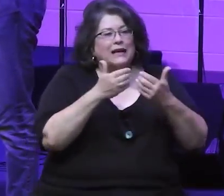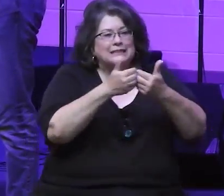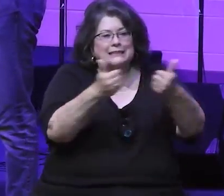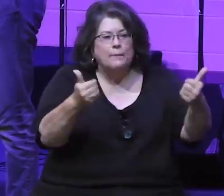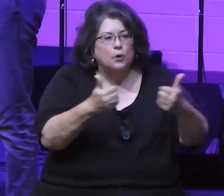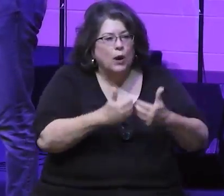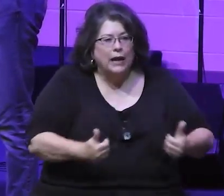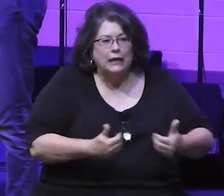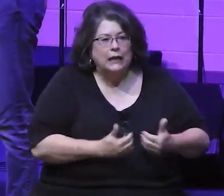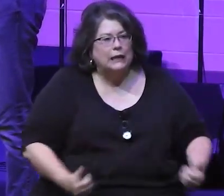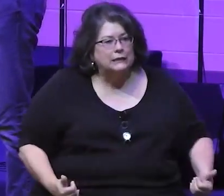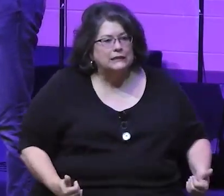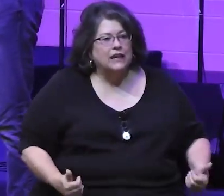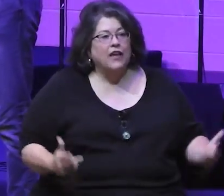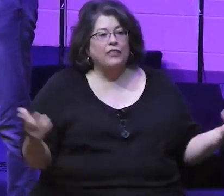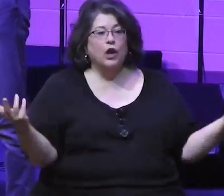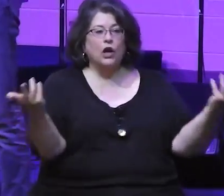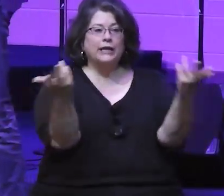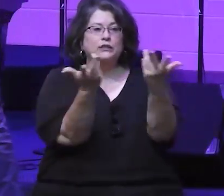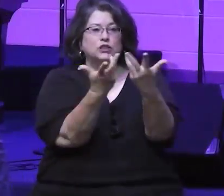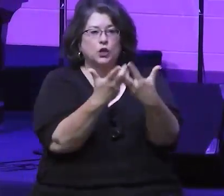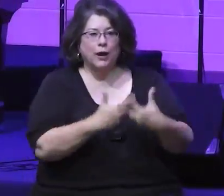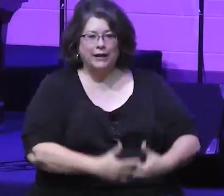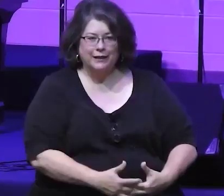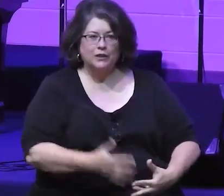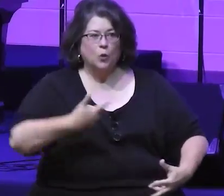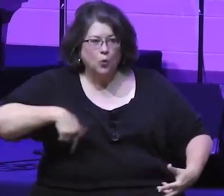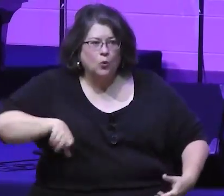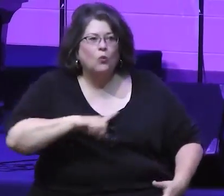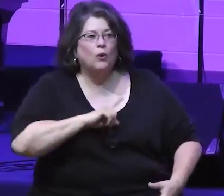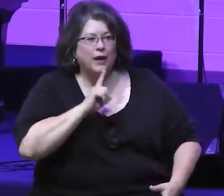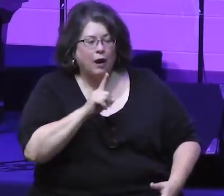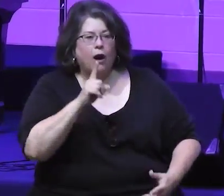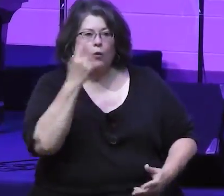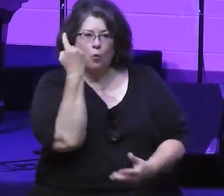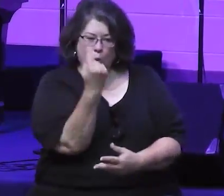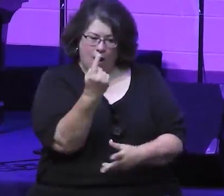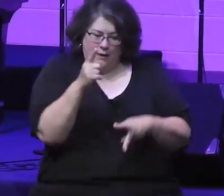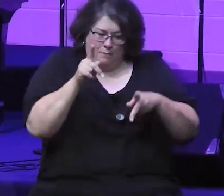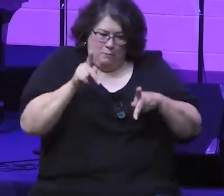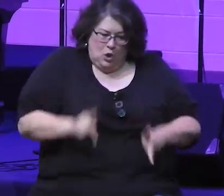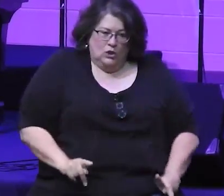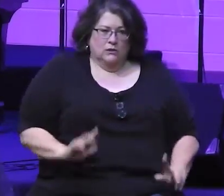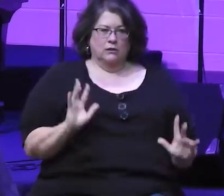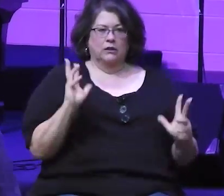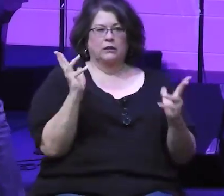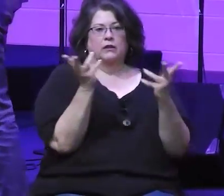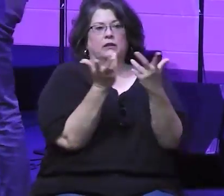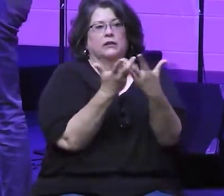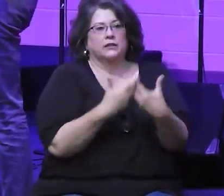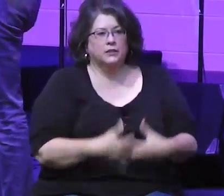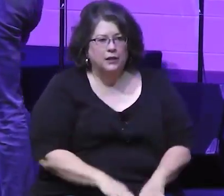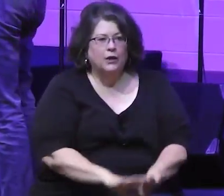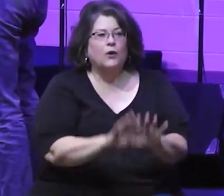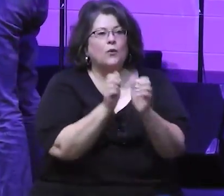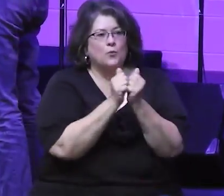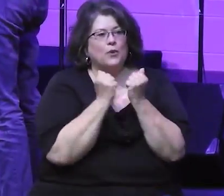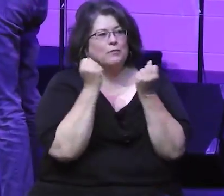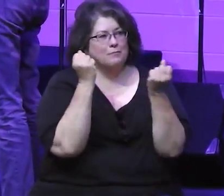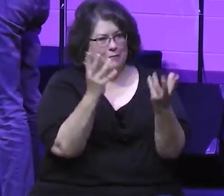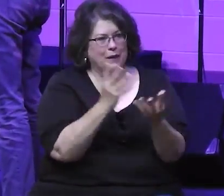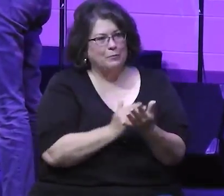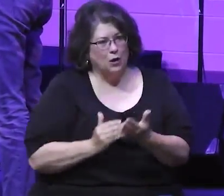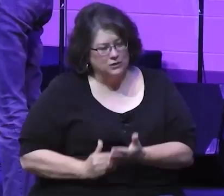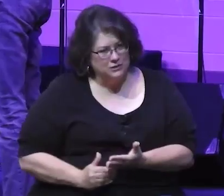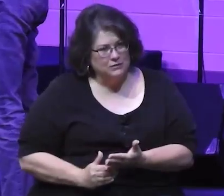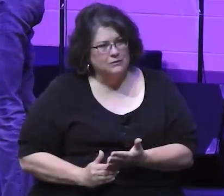another. They're integrated with each other. We are one whole person expressing each of these aspects of our being. And two, what you'll notice if we're going to talk about